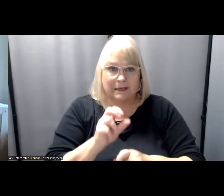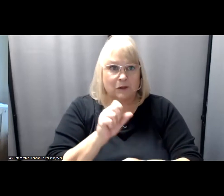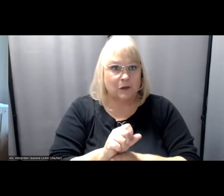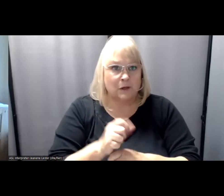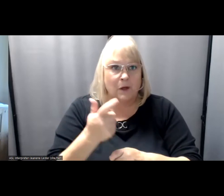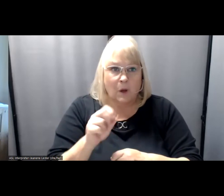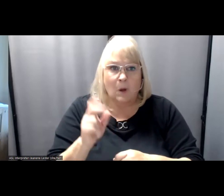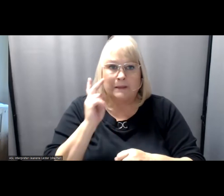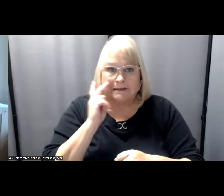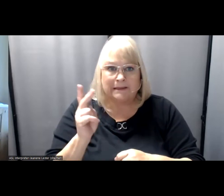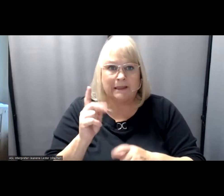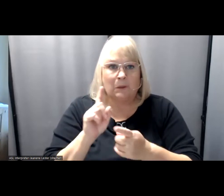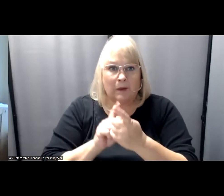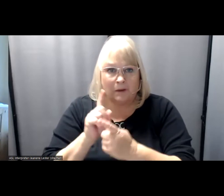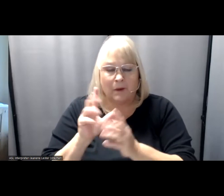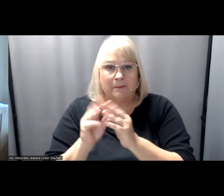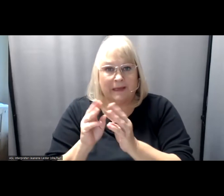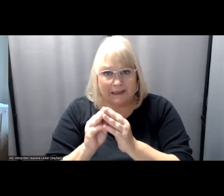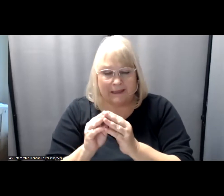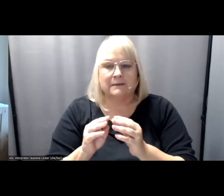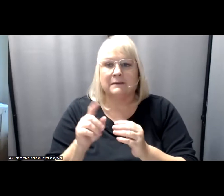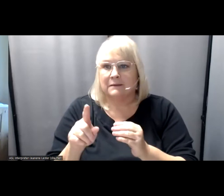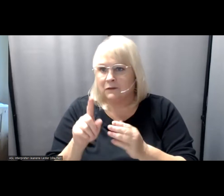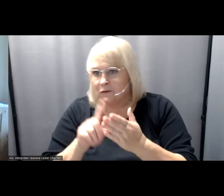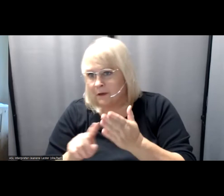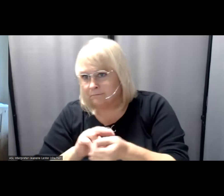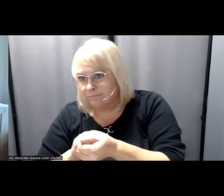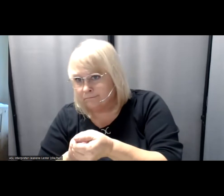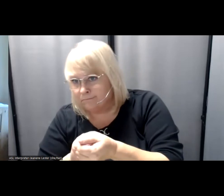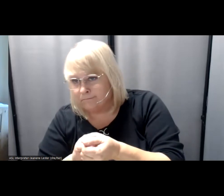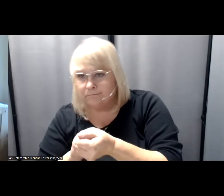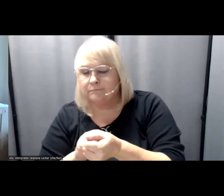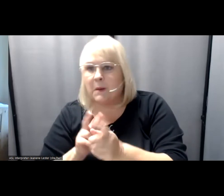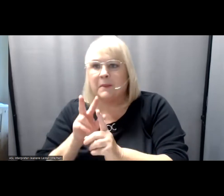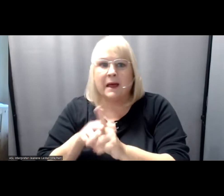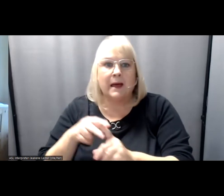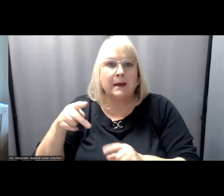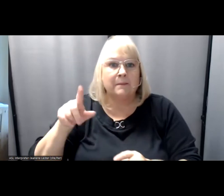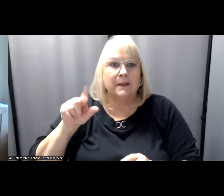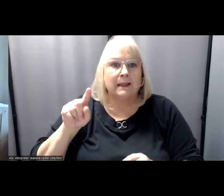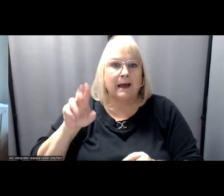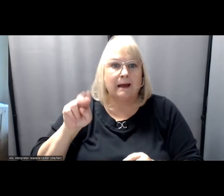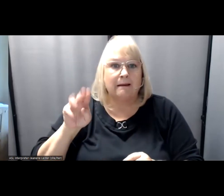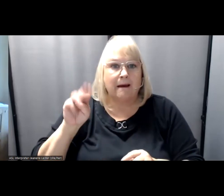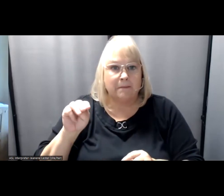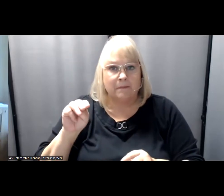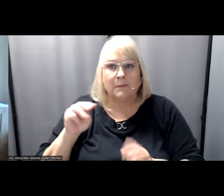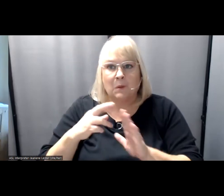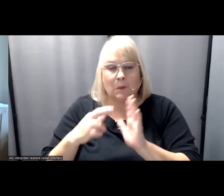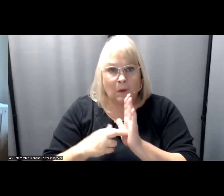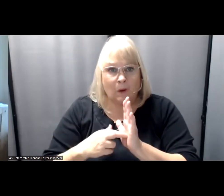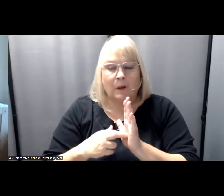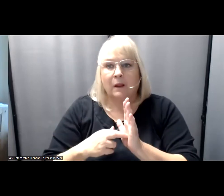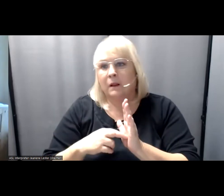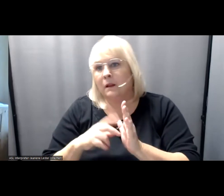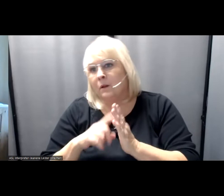check in with people, to apply the platinum rule, using the 3 magic words that will guarantee you have an open-ended question.